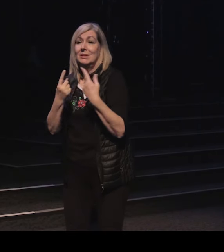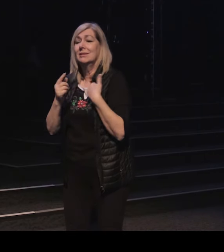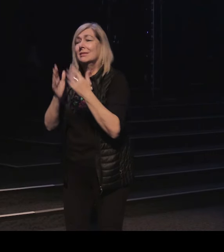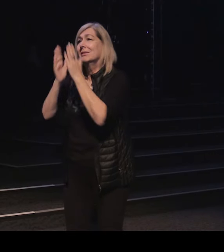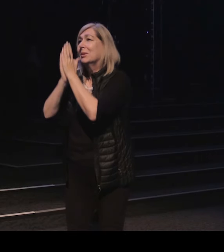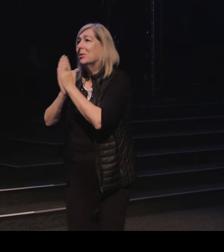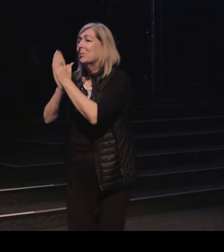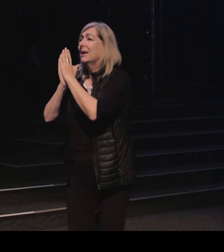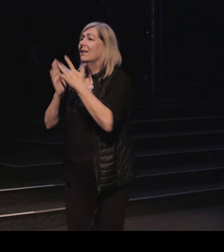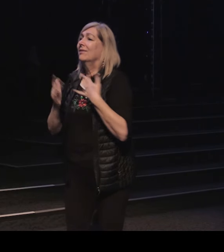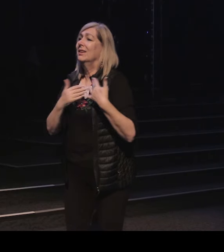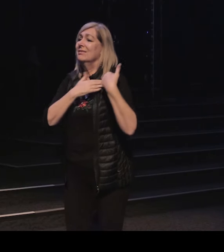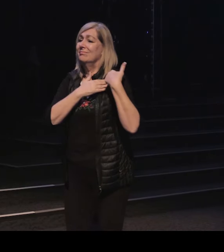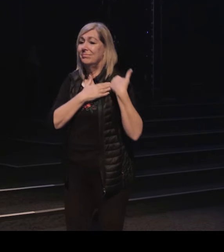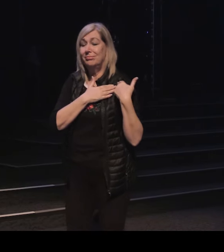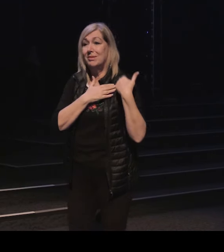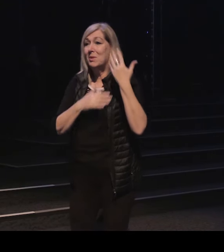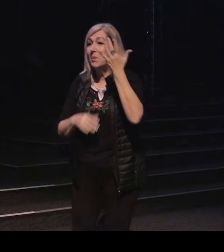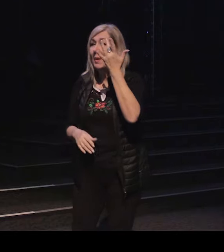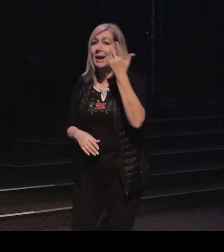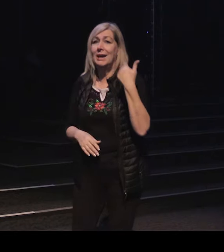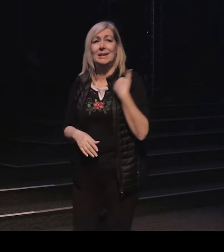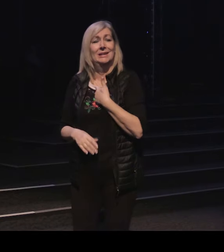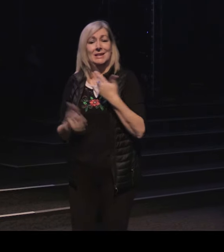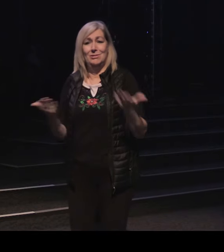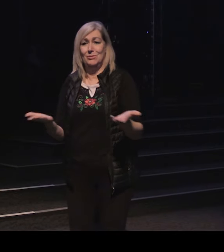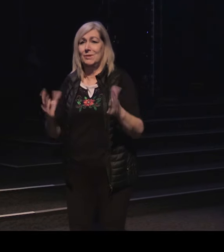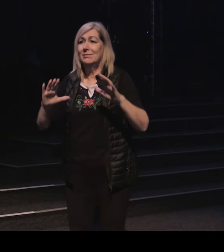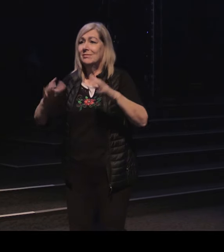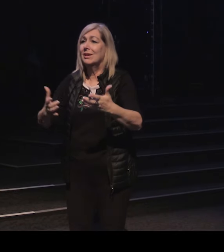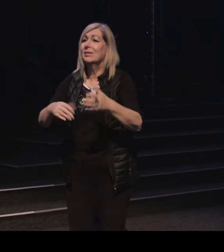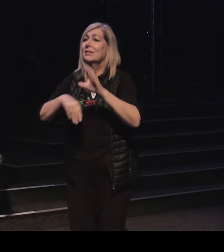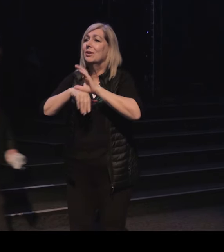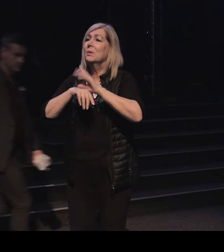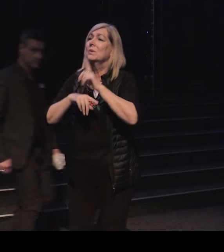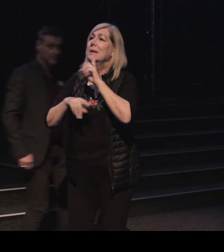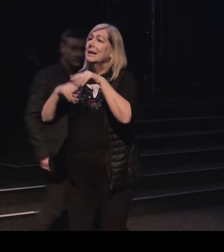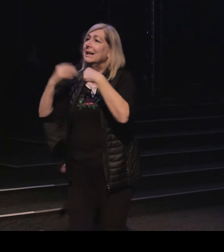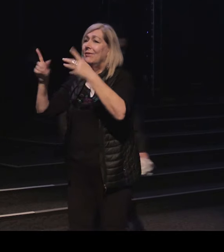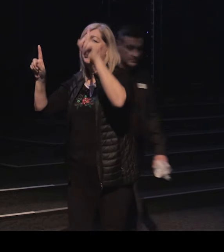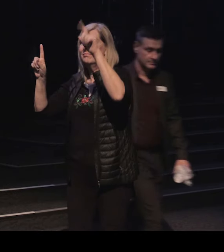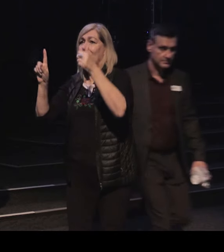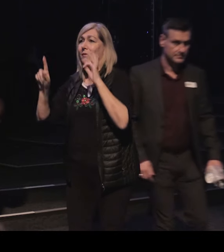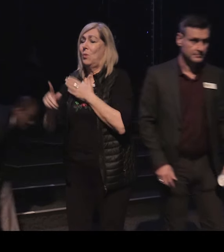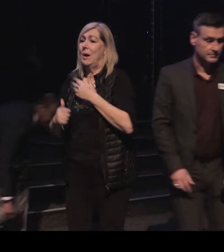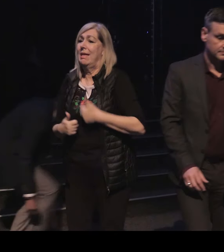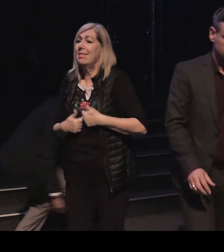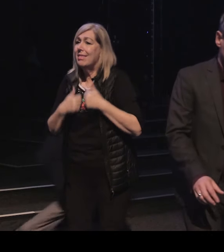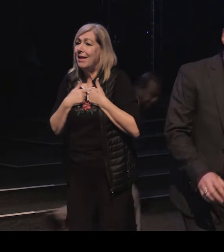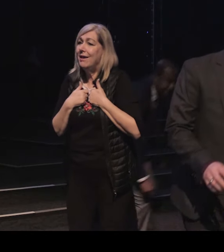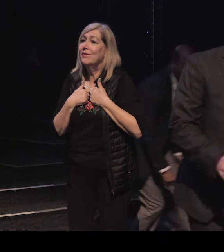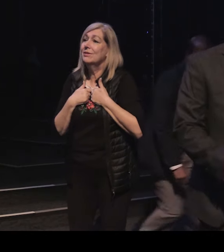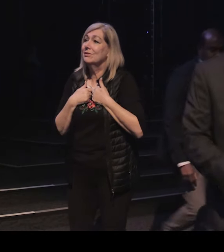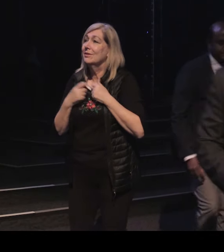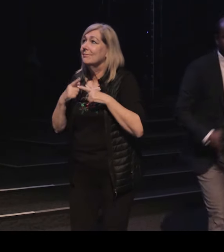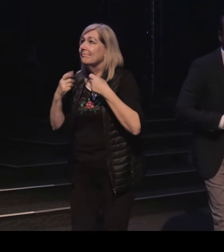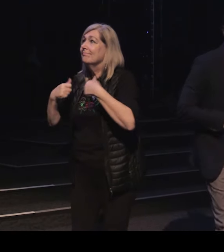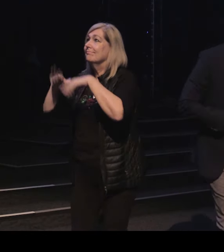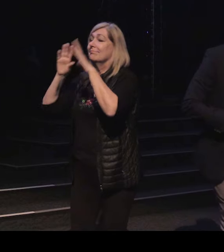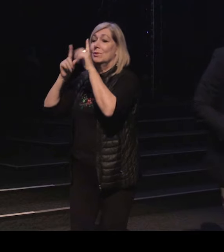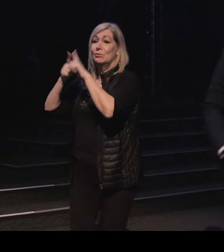burdened about us as a congregation giving the first of our lives to Jesus Christ